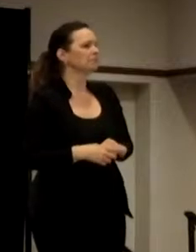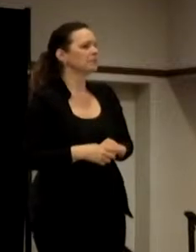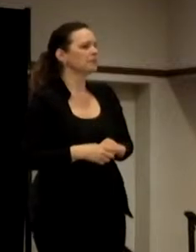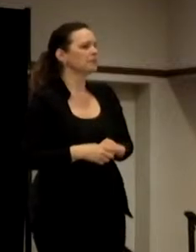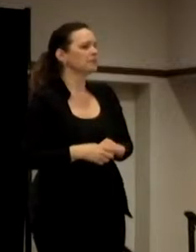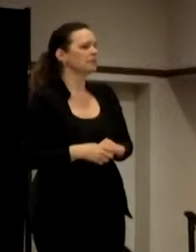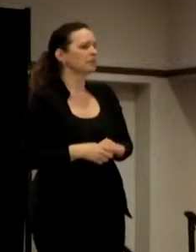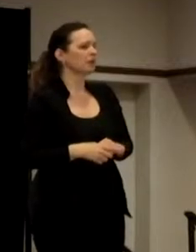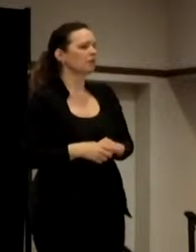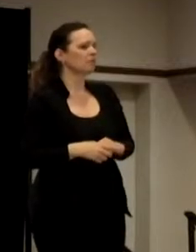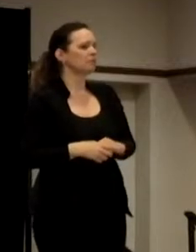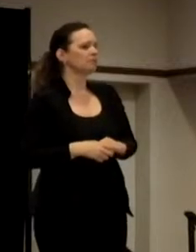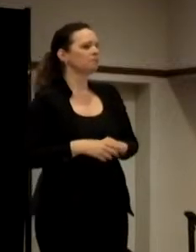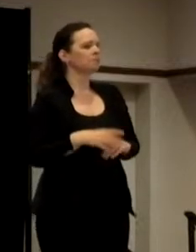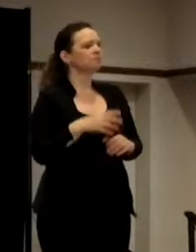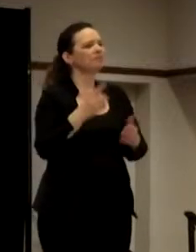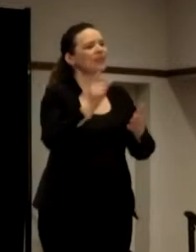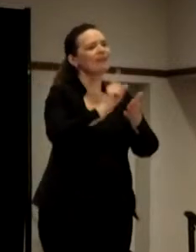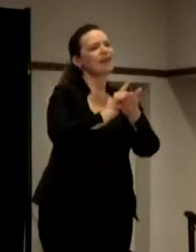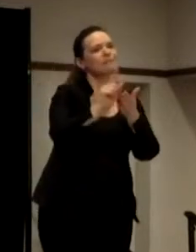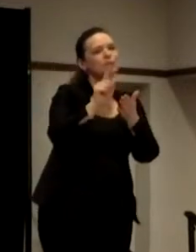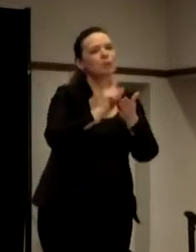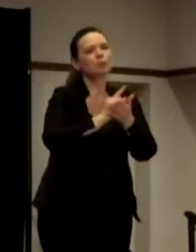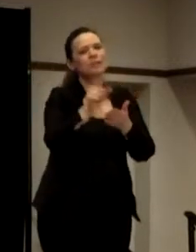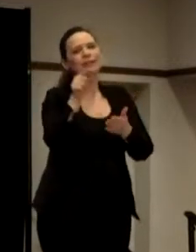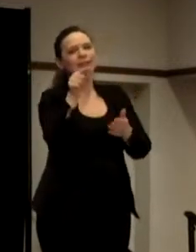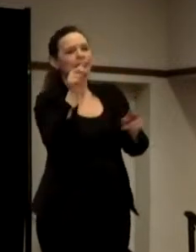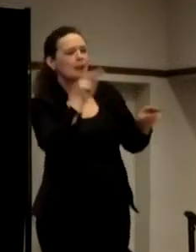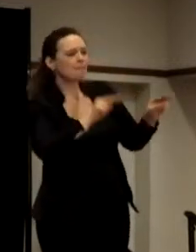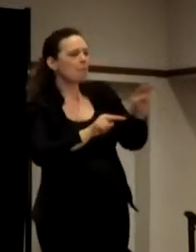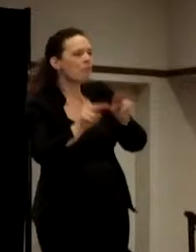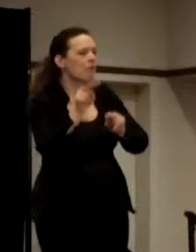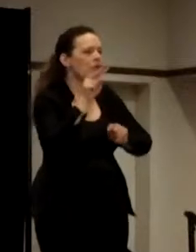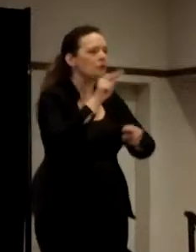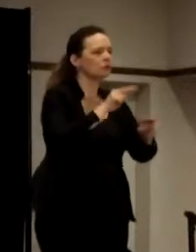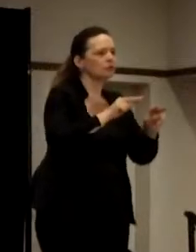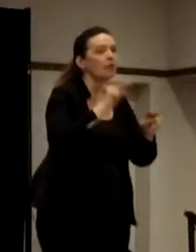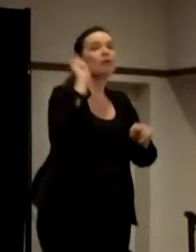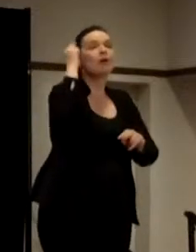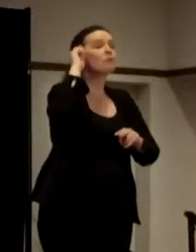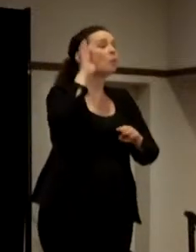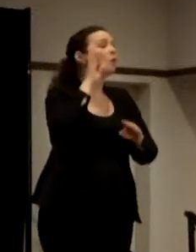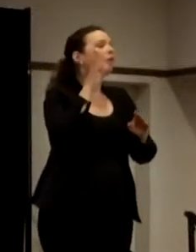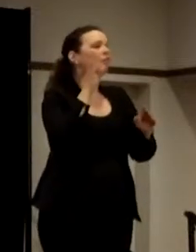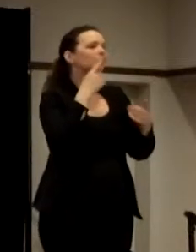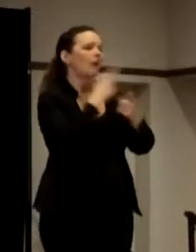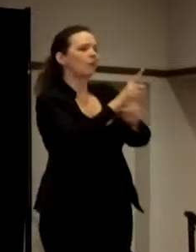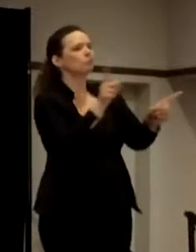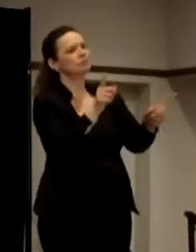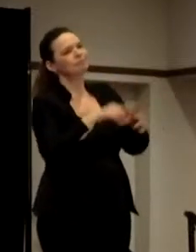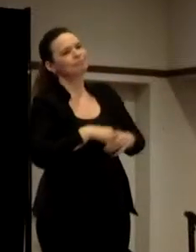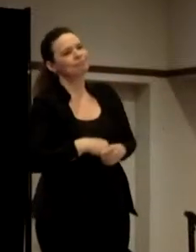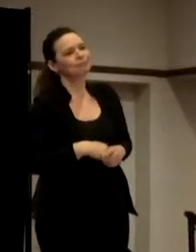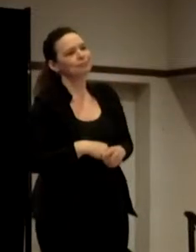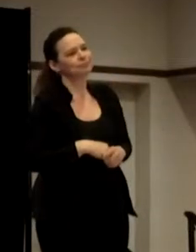I think each week they've been loosening it up a little bit. I think the governor usually makes those announcements, right? So I'm sure,